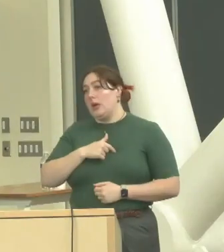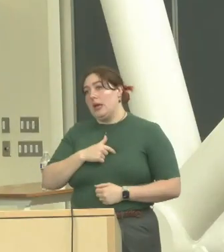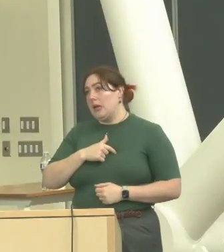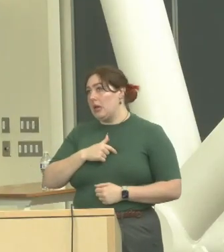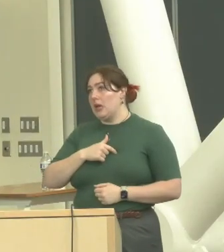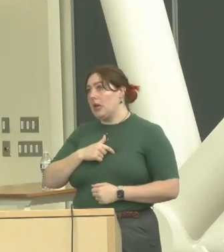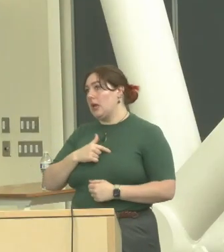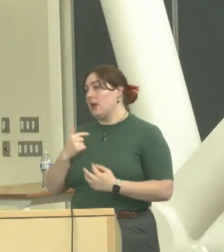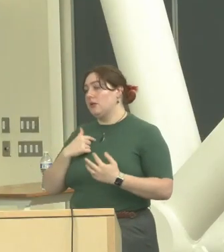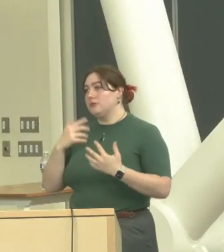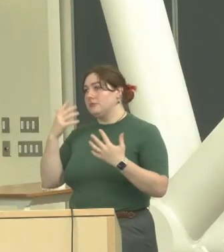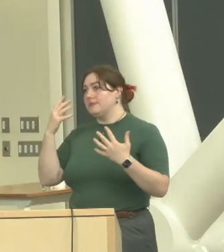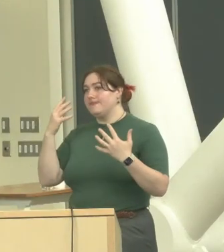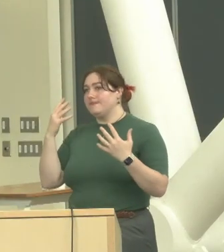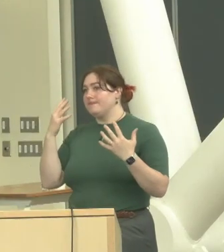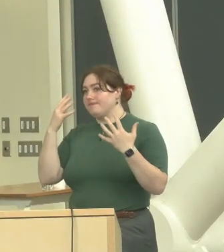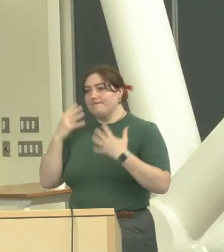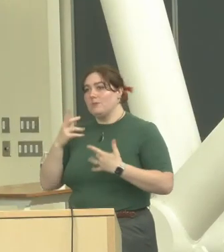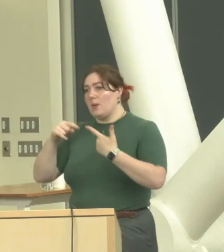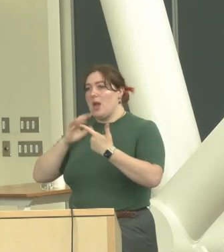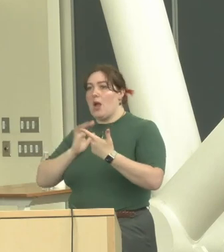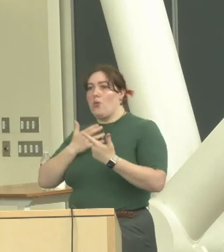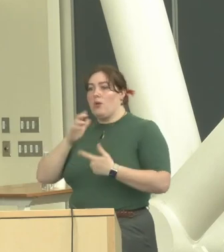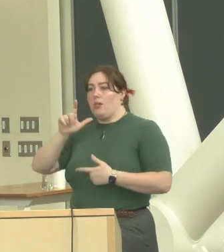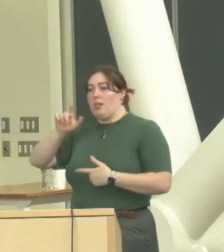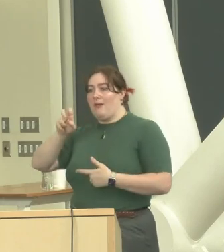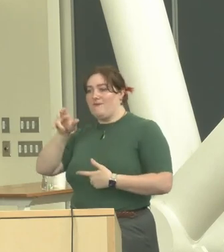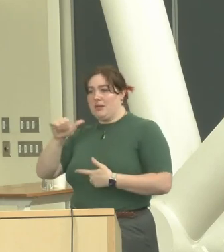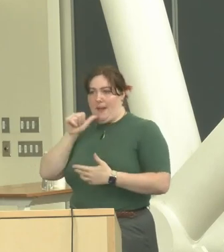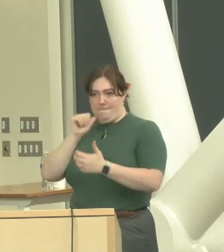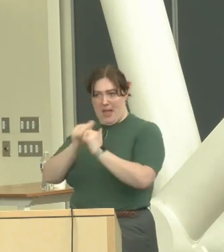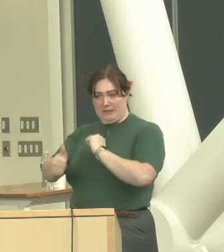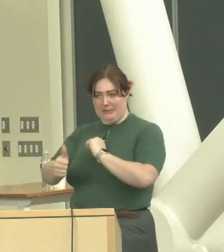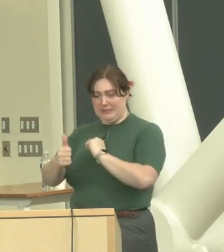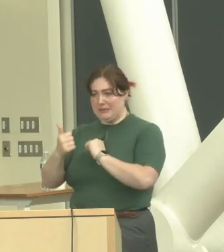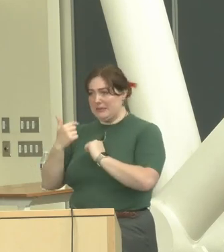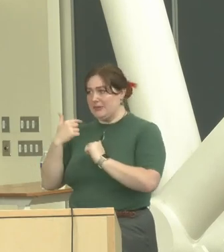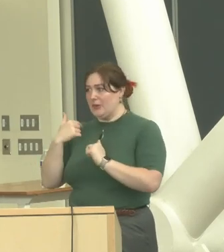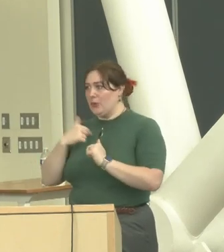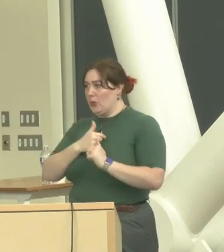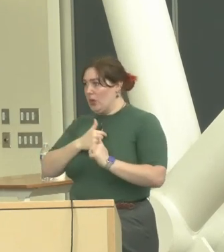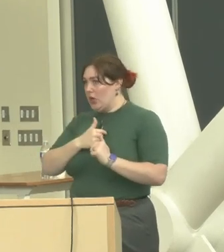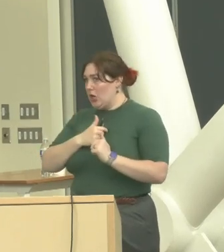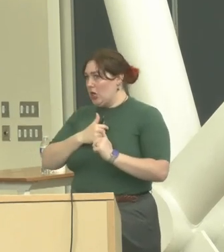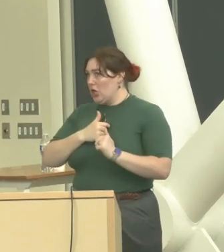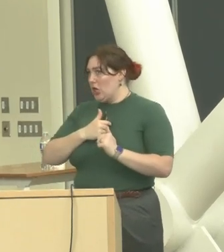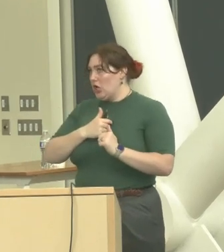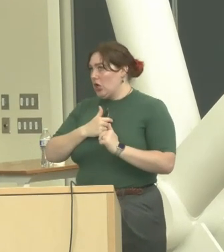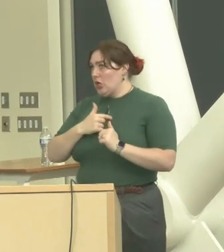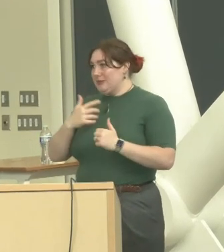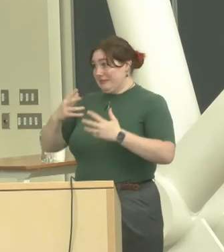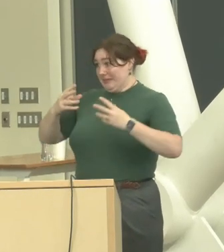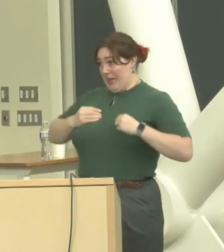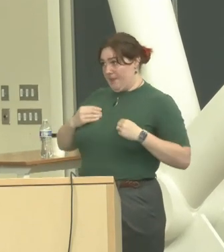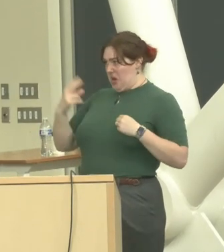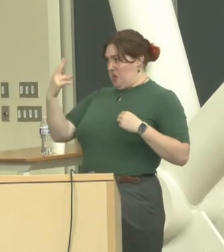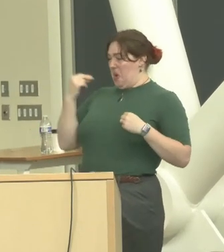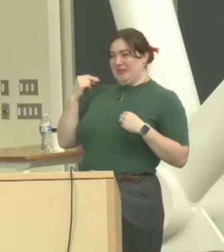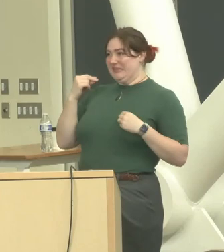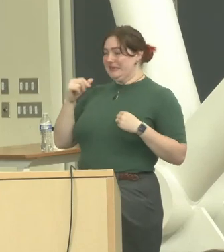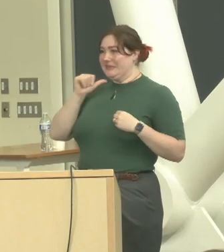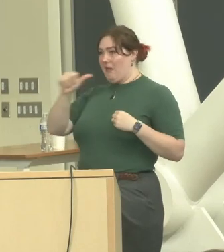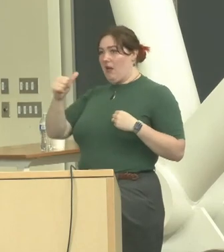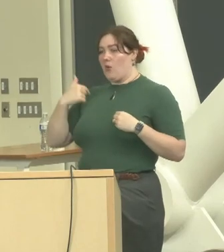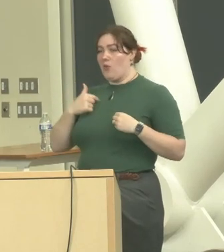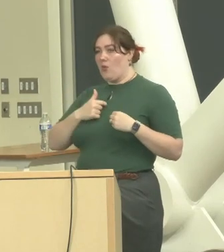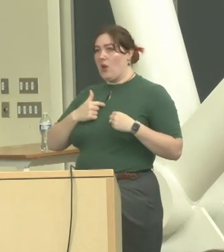not passing. You know, that's not something that we're considering. We're not taking it for granted. We've had